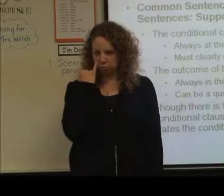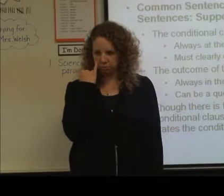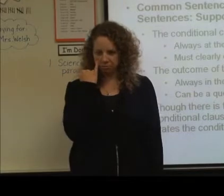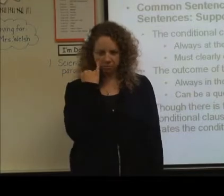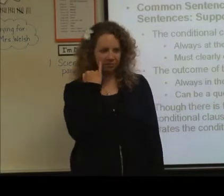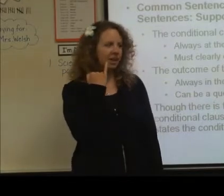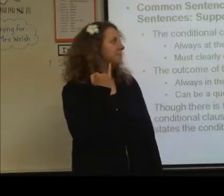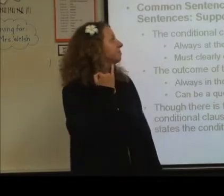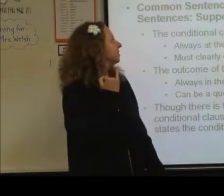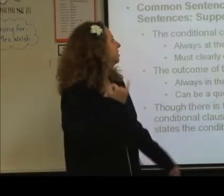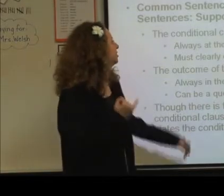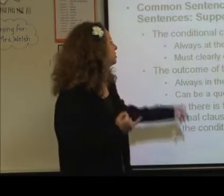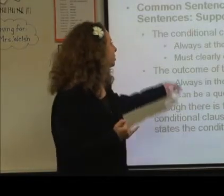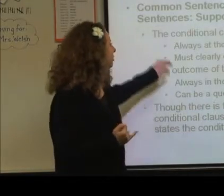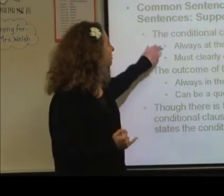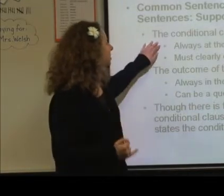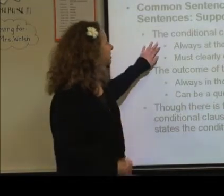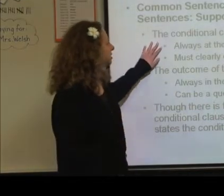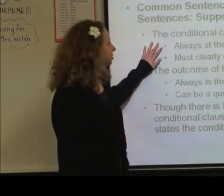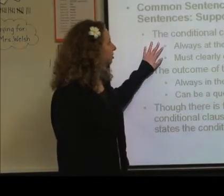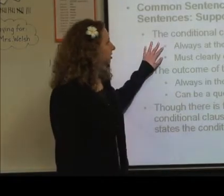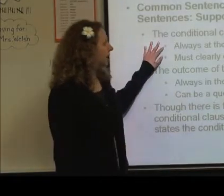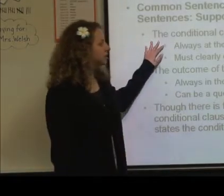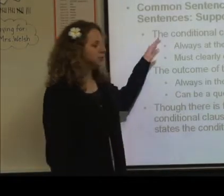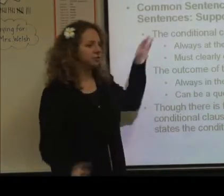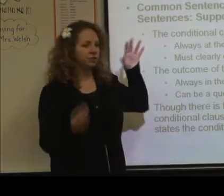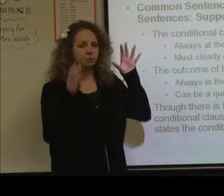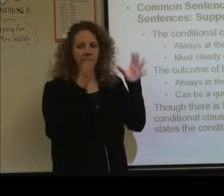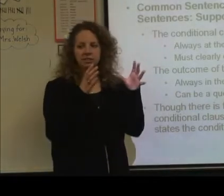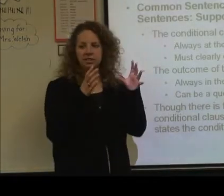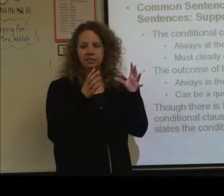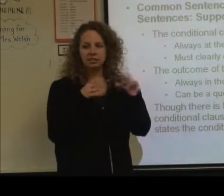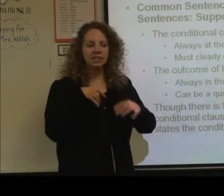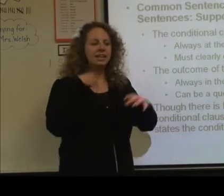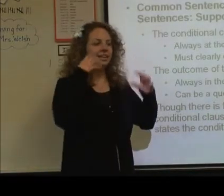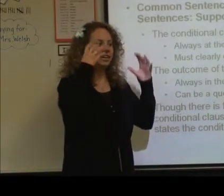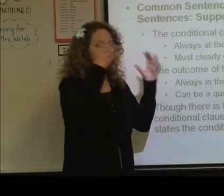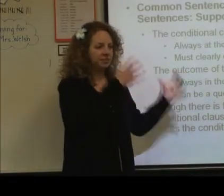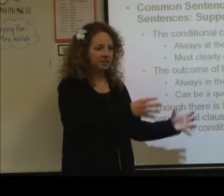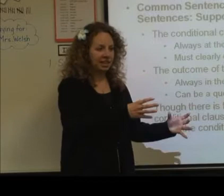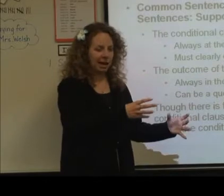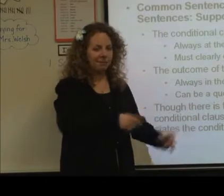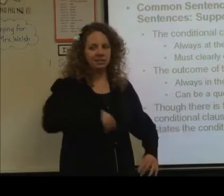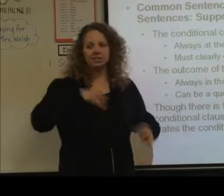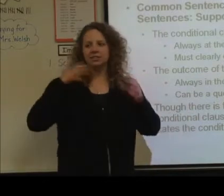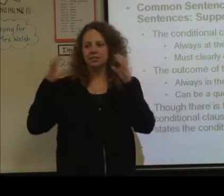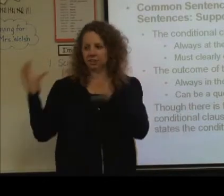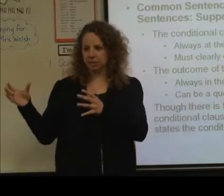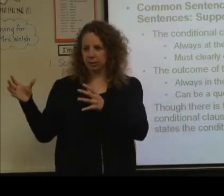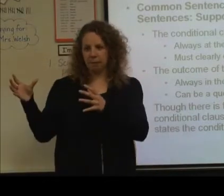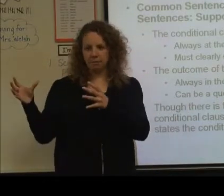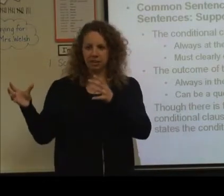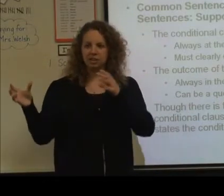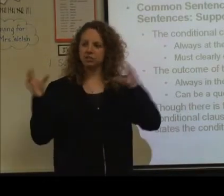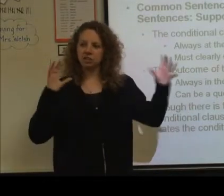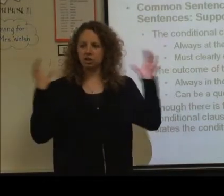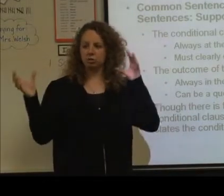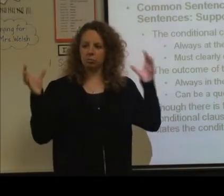Suppose. Okay? So, the conditional clause, so the first part of the sentence, if this happens, then this will happen. Okay? So that's our